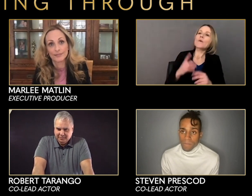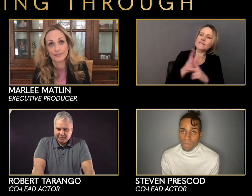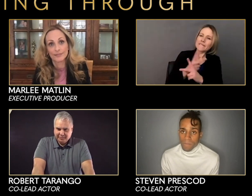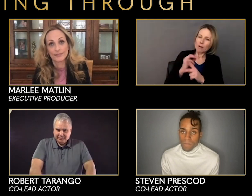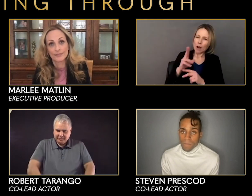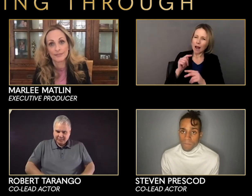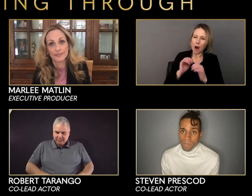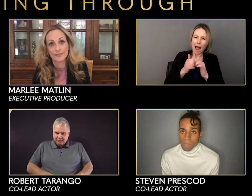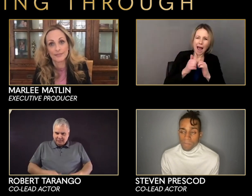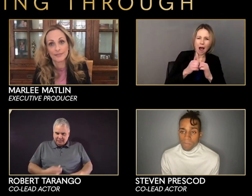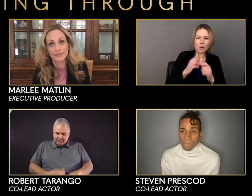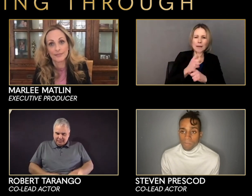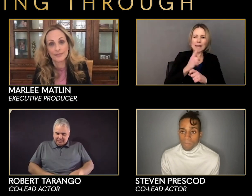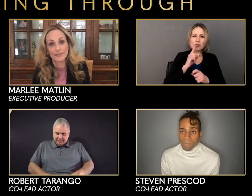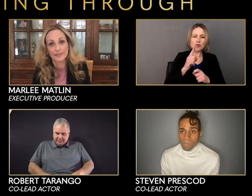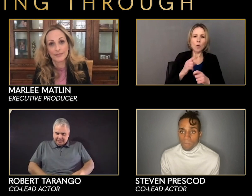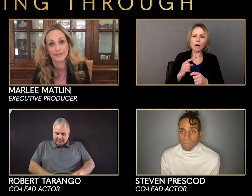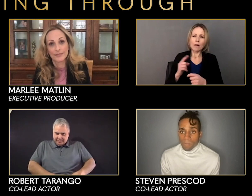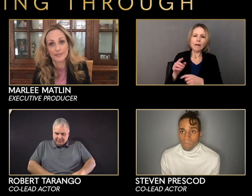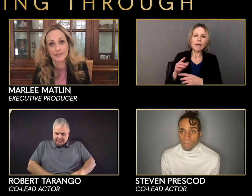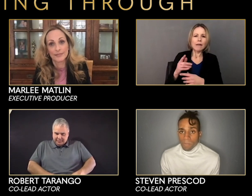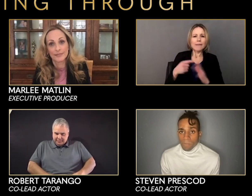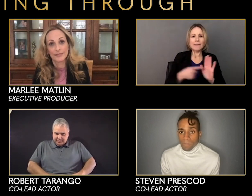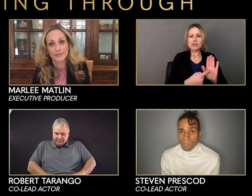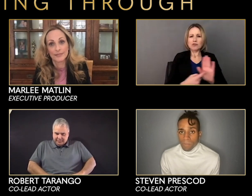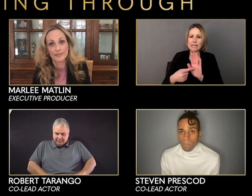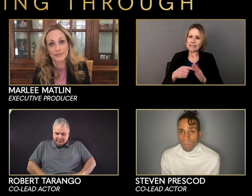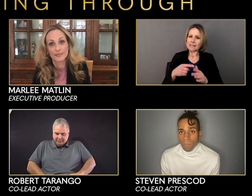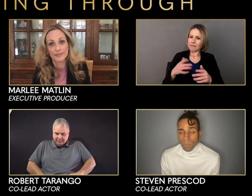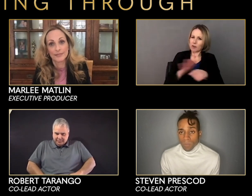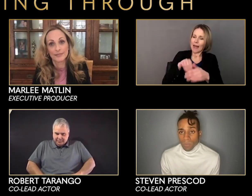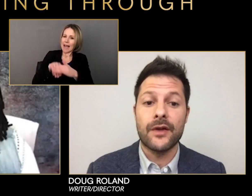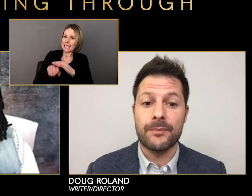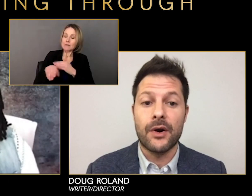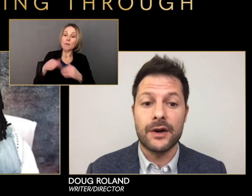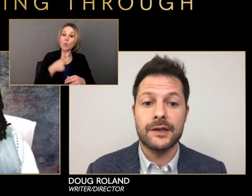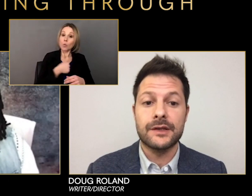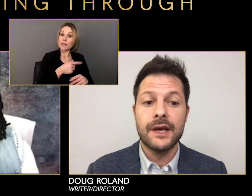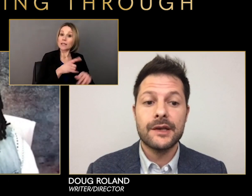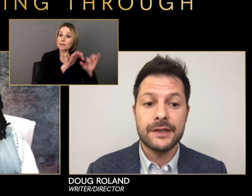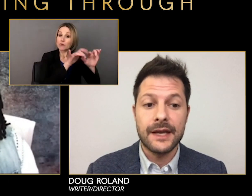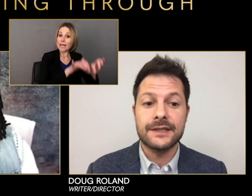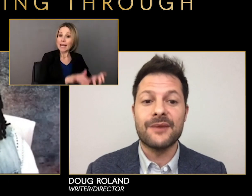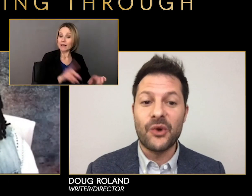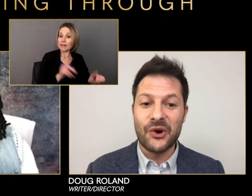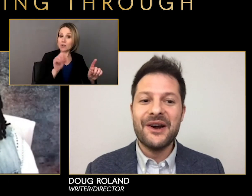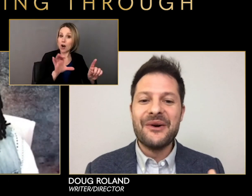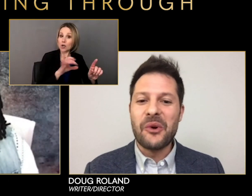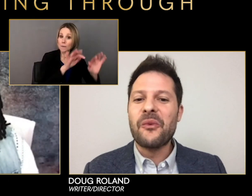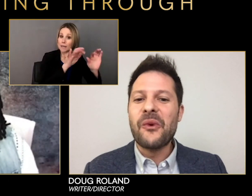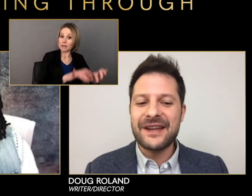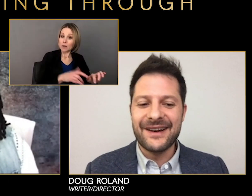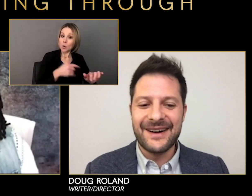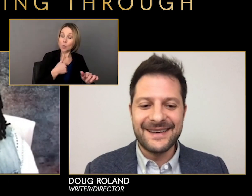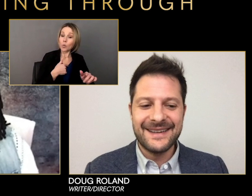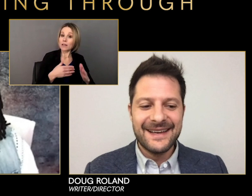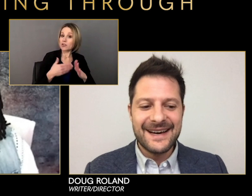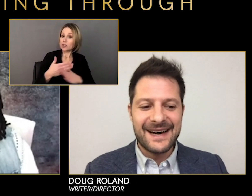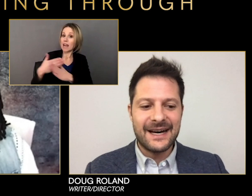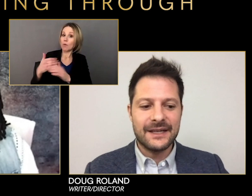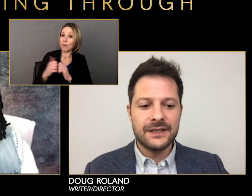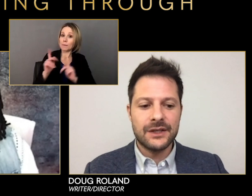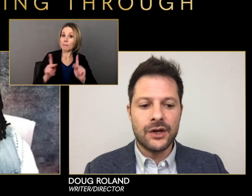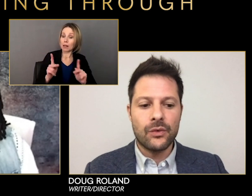as accessible as possible is we did create a document from that we have shared with other parties since, and we're working on